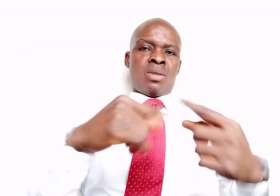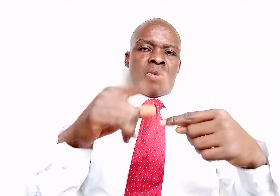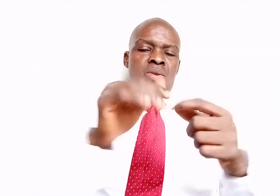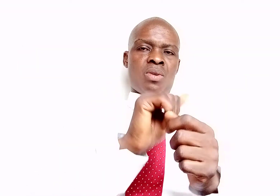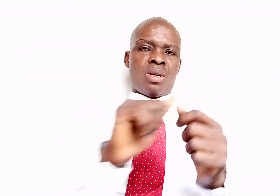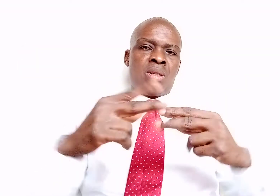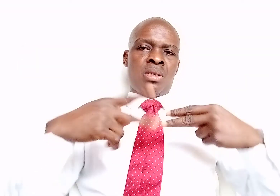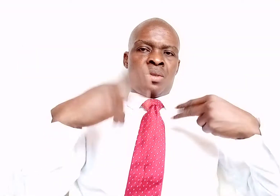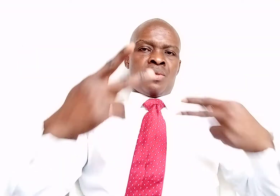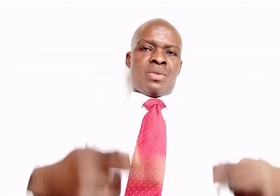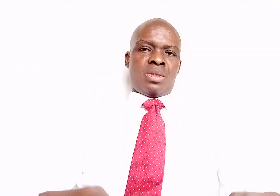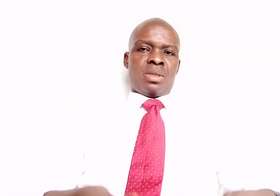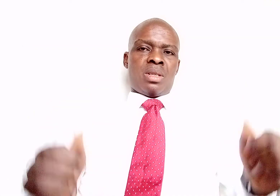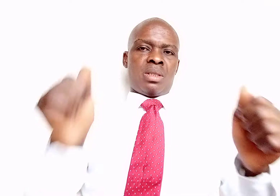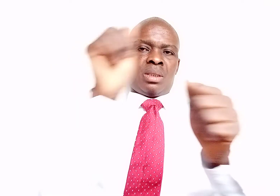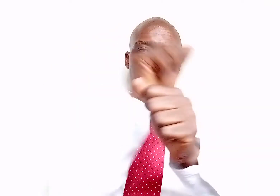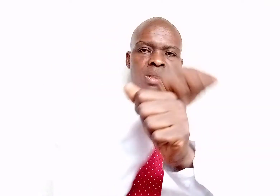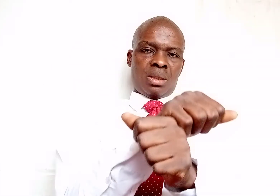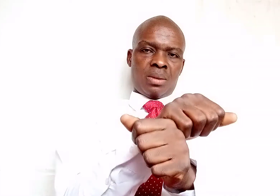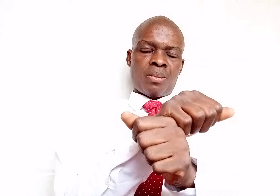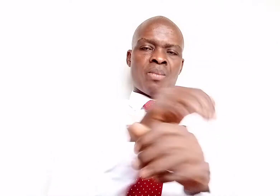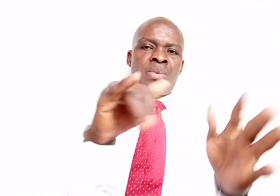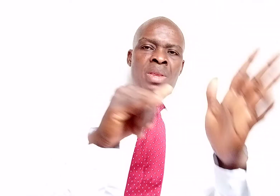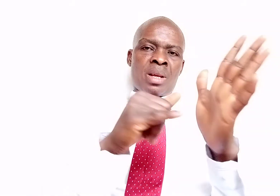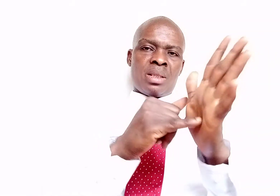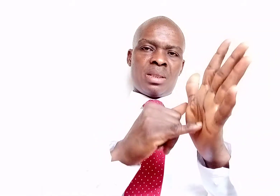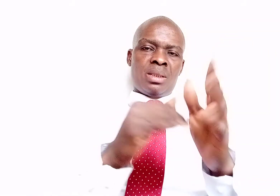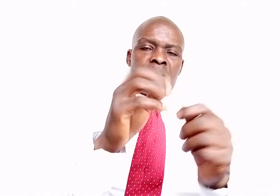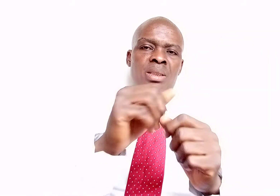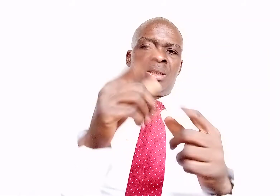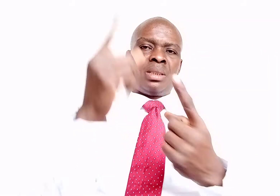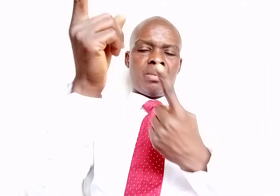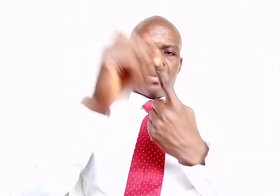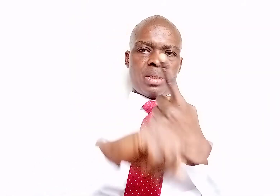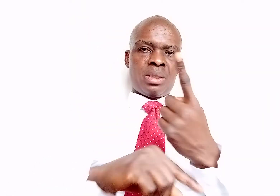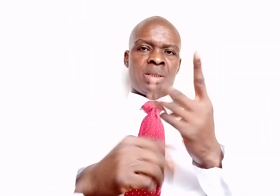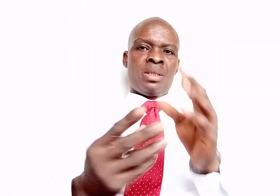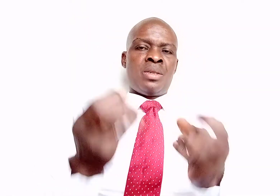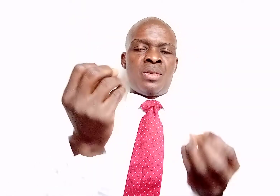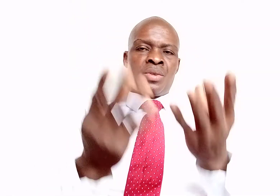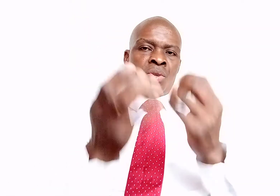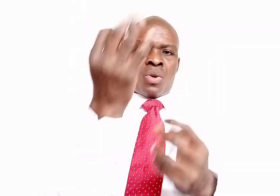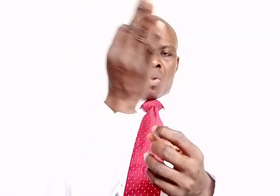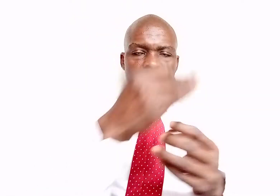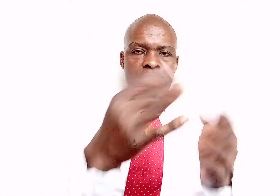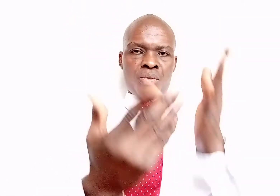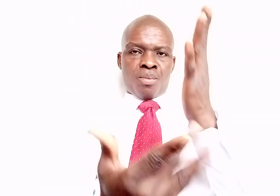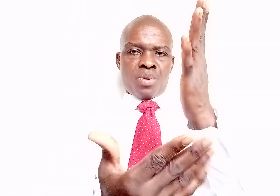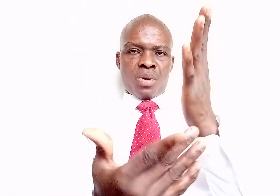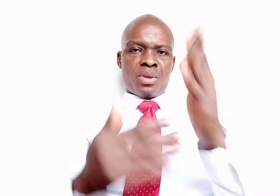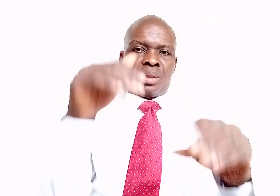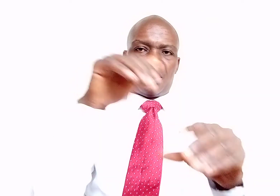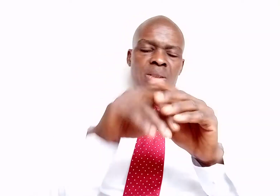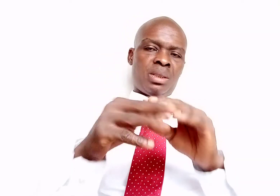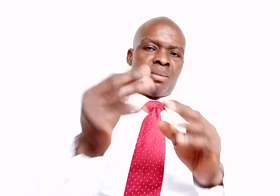physical changes. It is the monthly flow of blood in mature female when no pregnancy